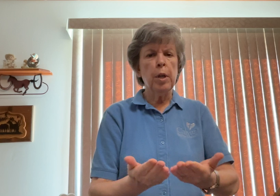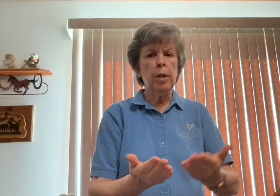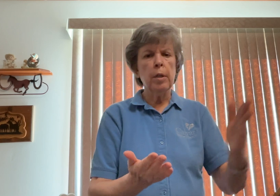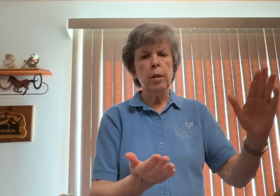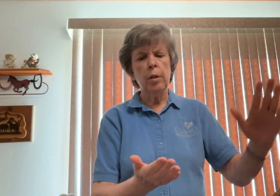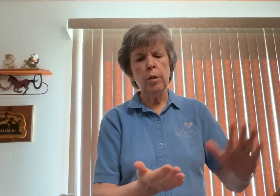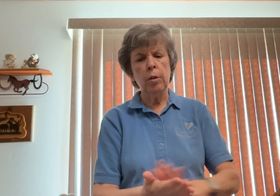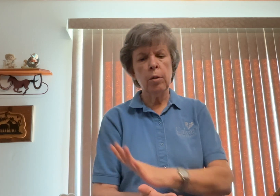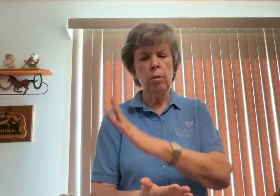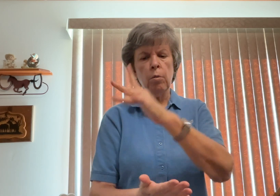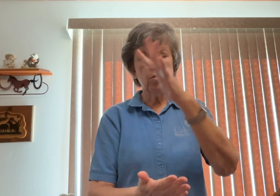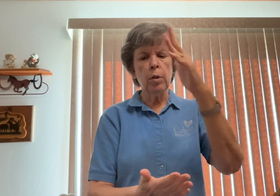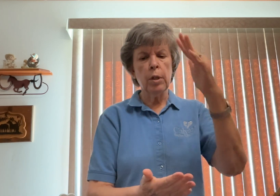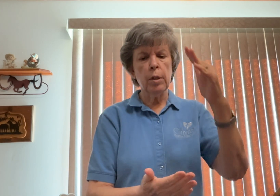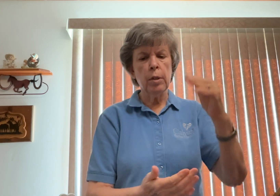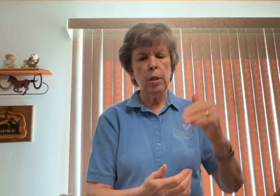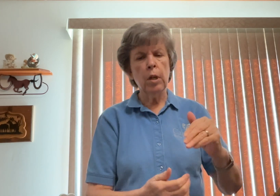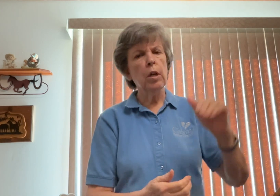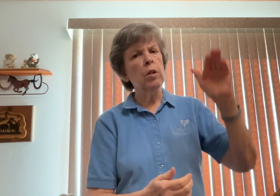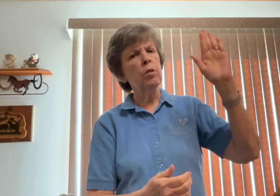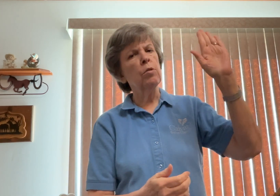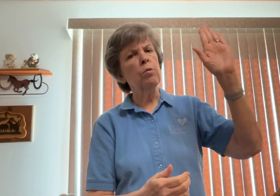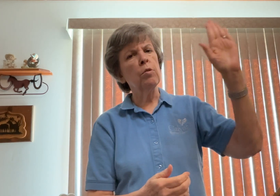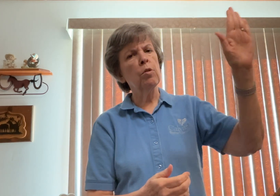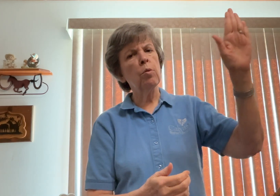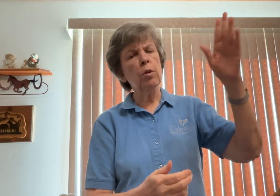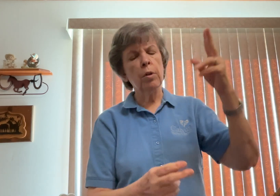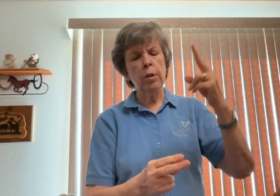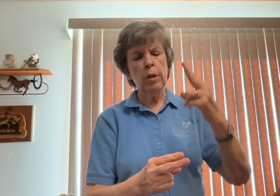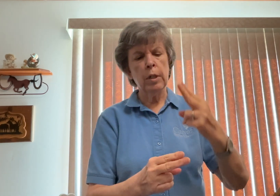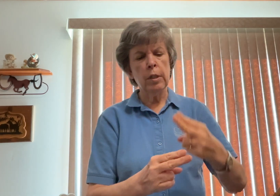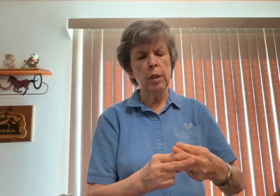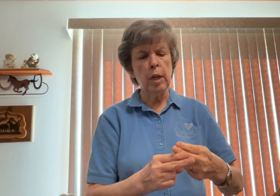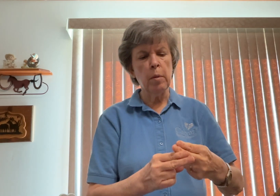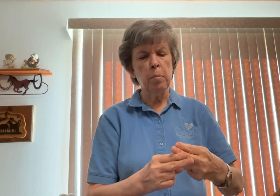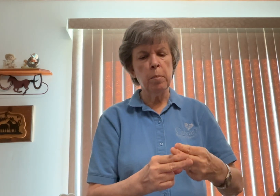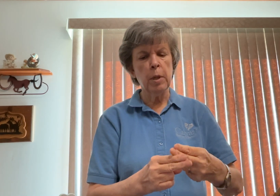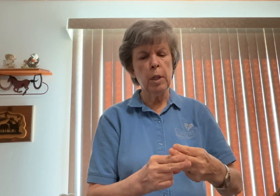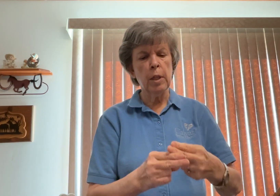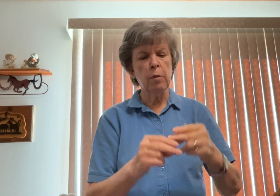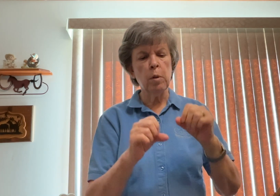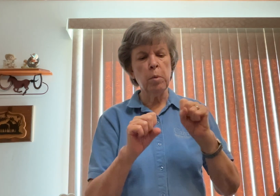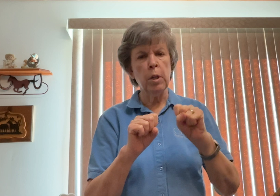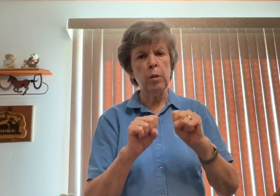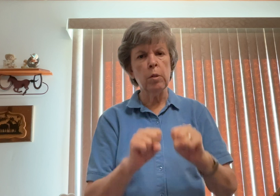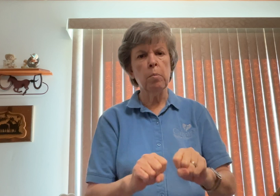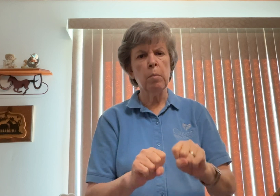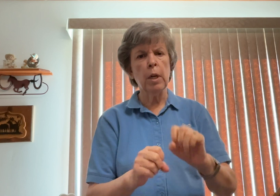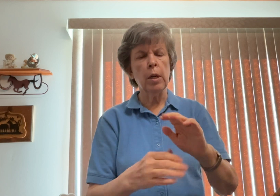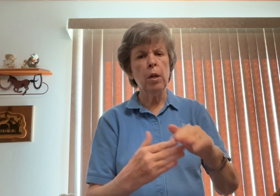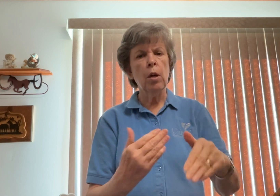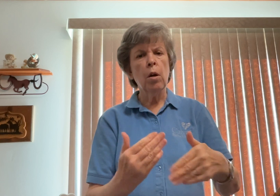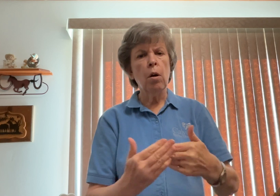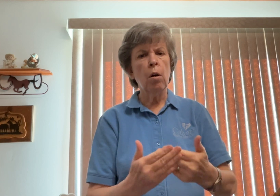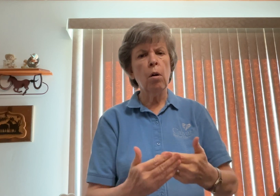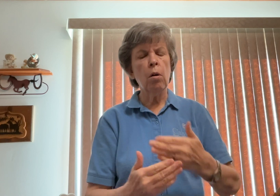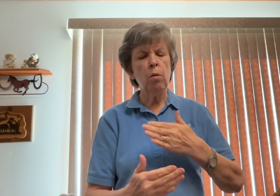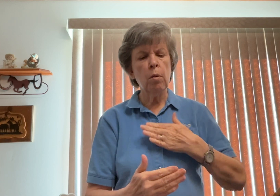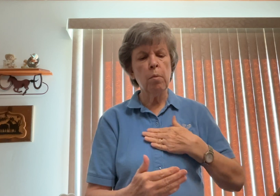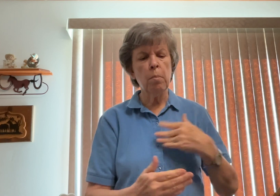bring glory to your name. And then that repeats, may all